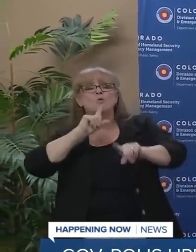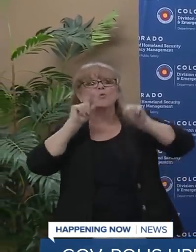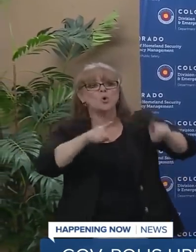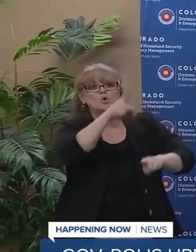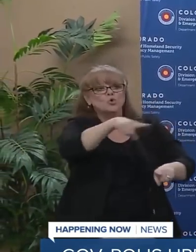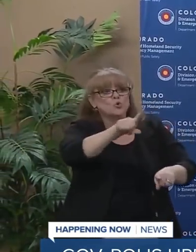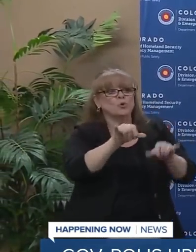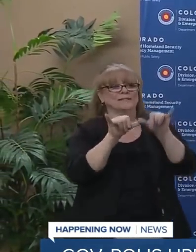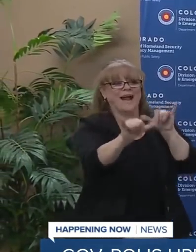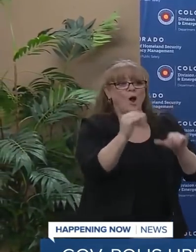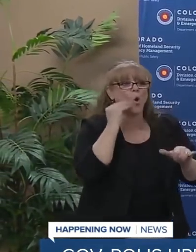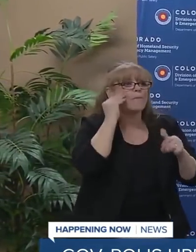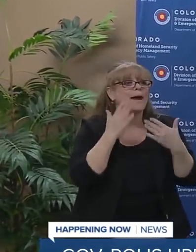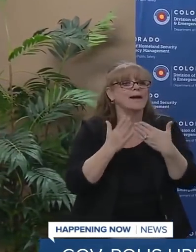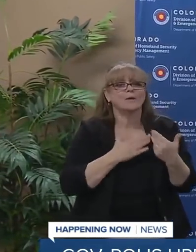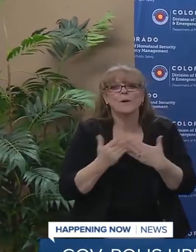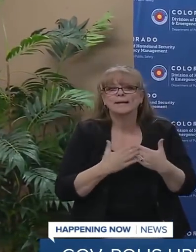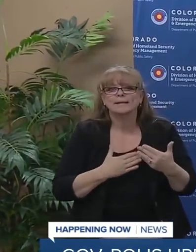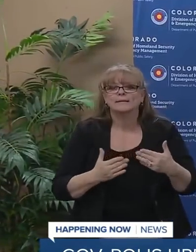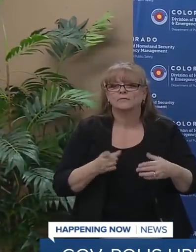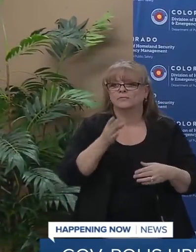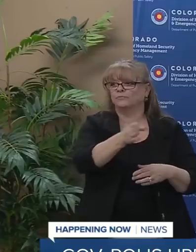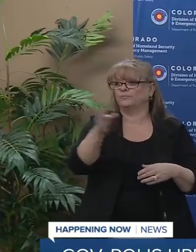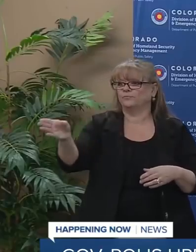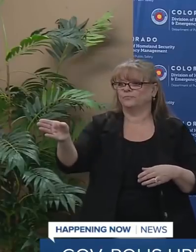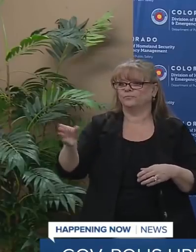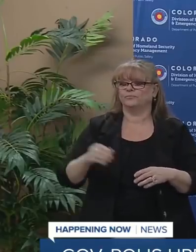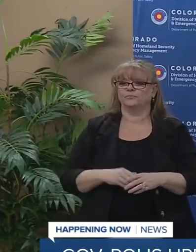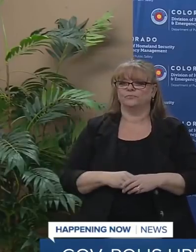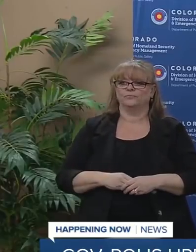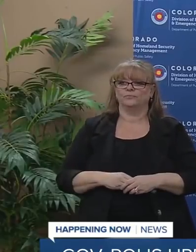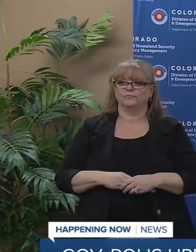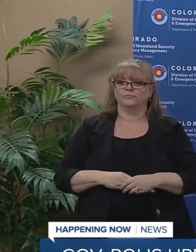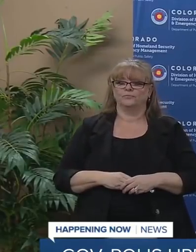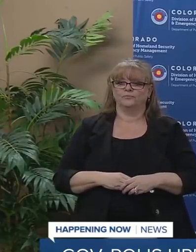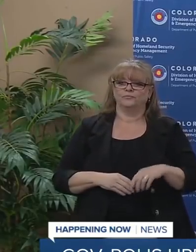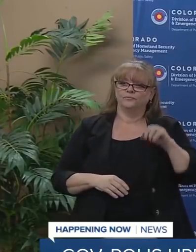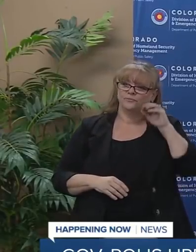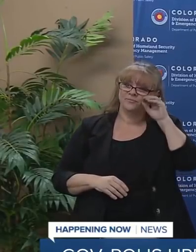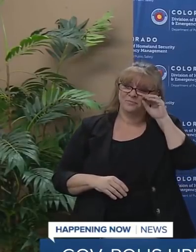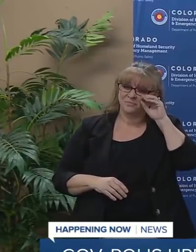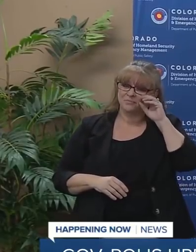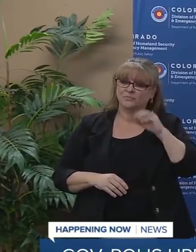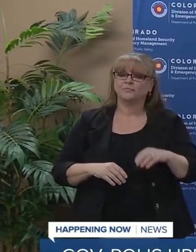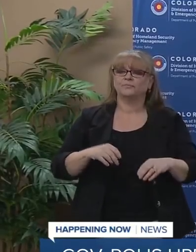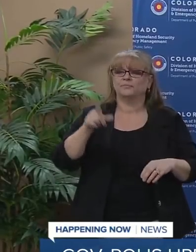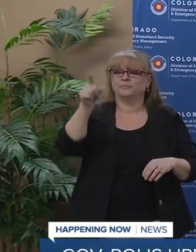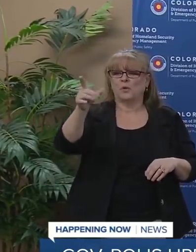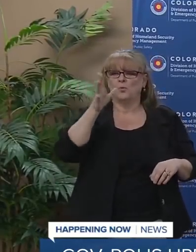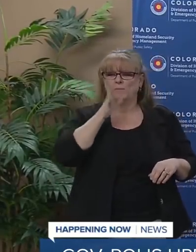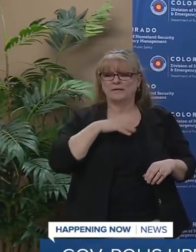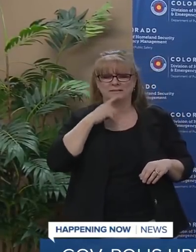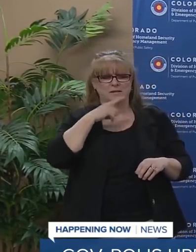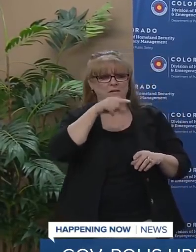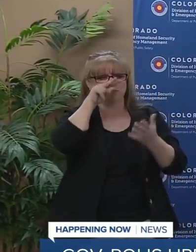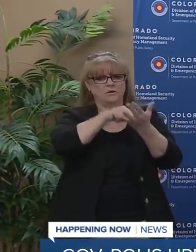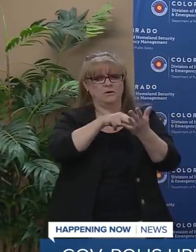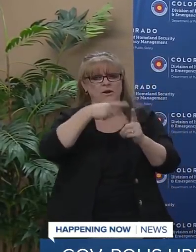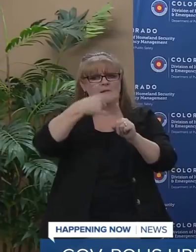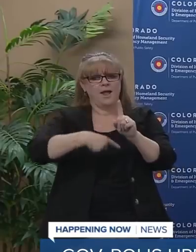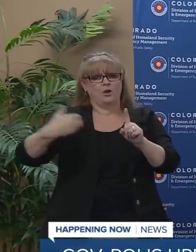convalescing. Governor, last month you sent a letter to major grocery retailers asking them to do more. Are you convinced that enough has been done at this point